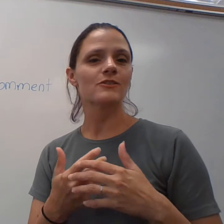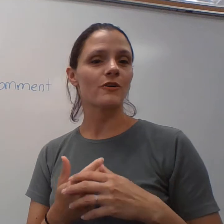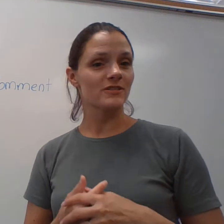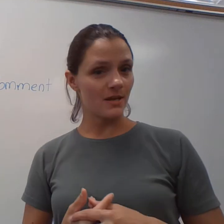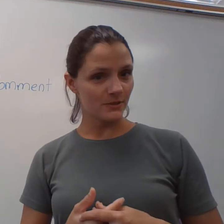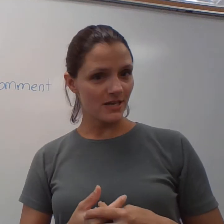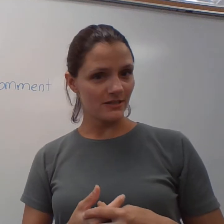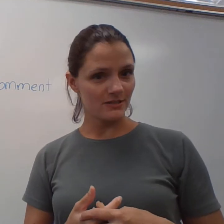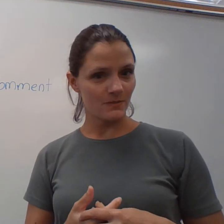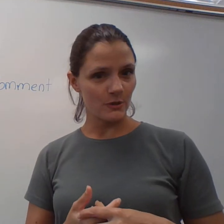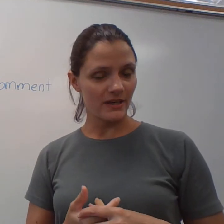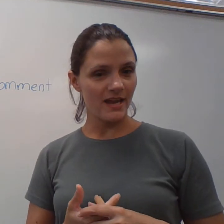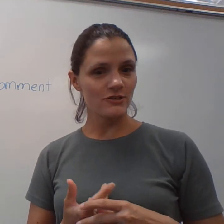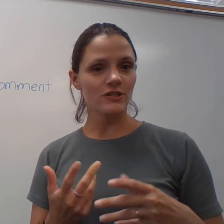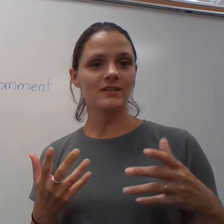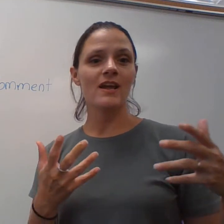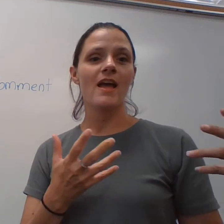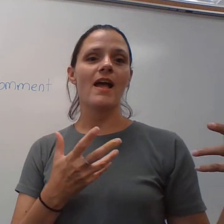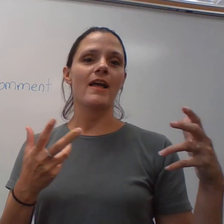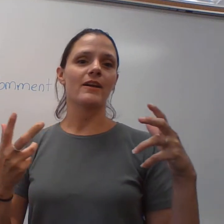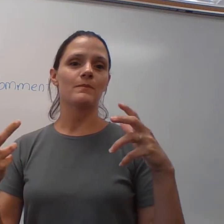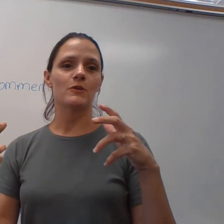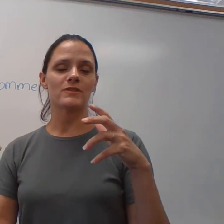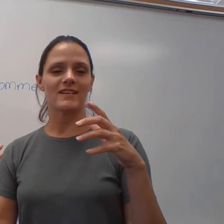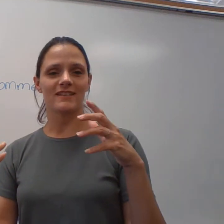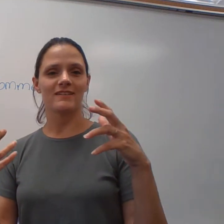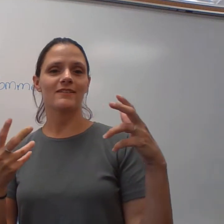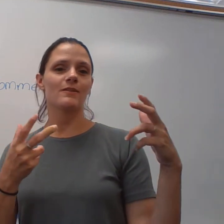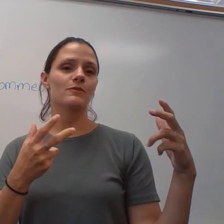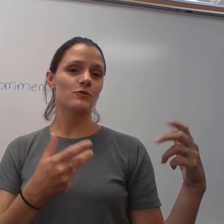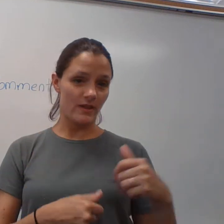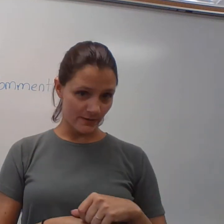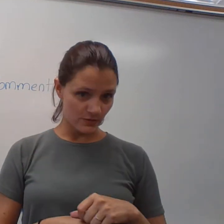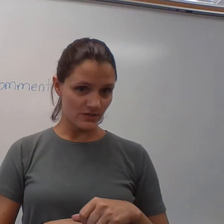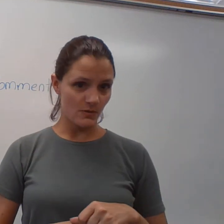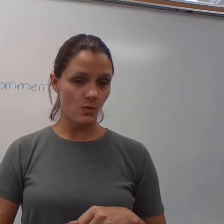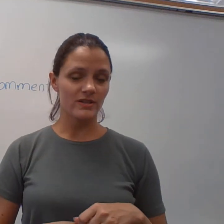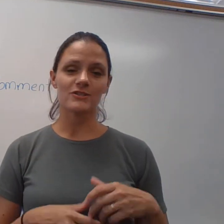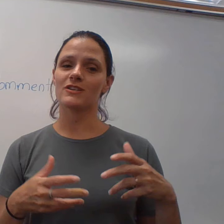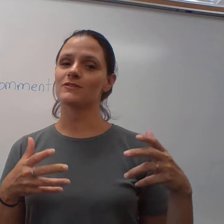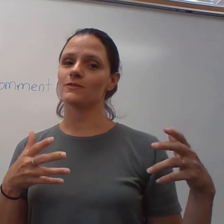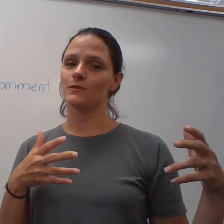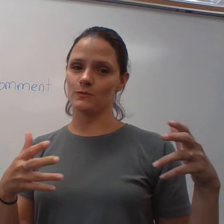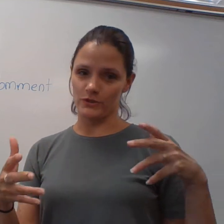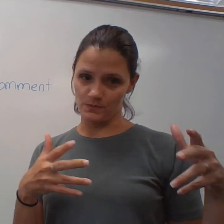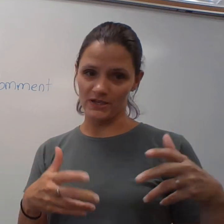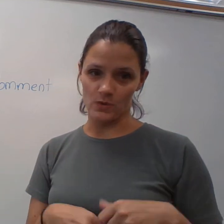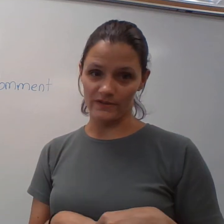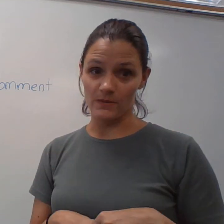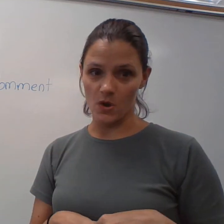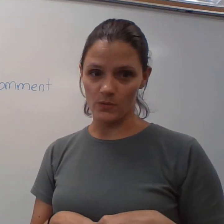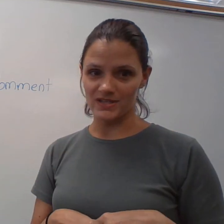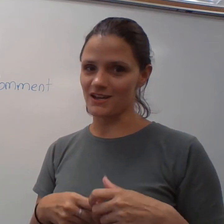called simultaneous communication, and I'm using two languages at once, which makes one of them always